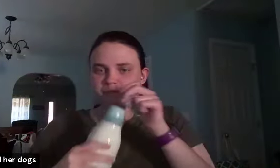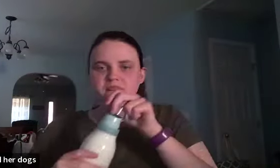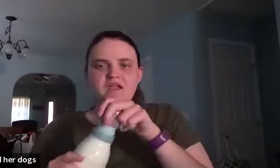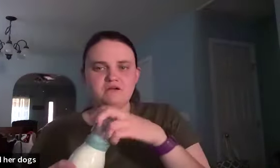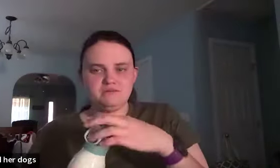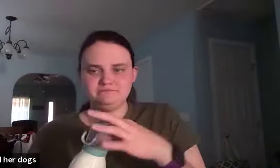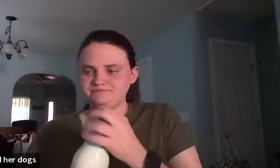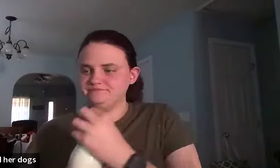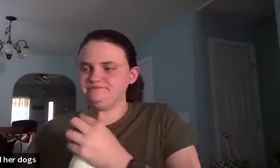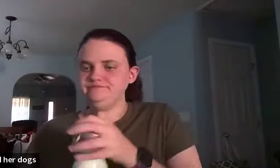Okay.